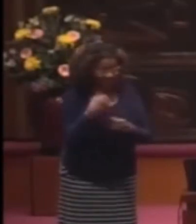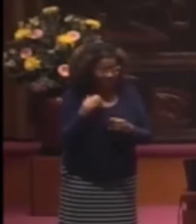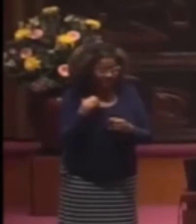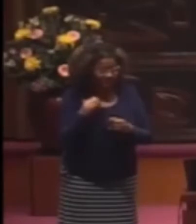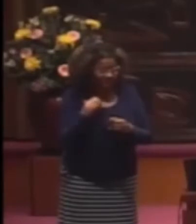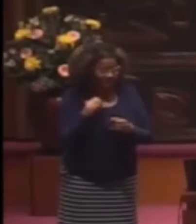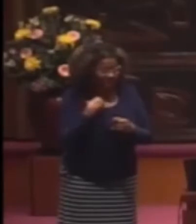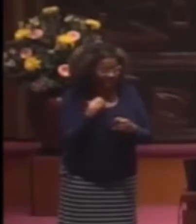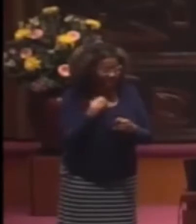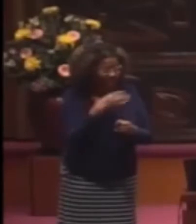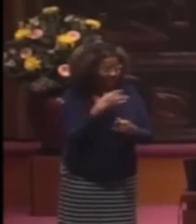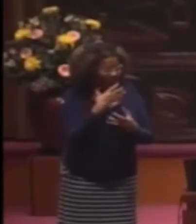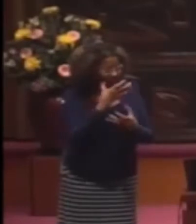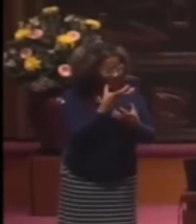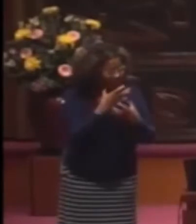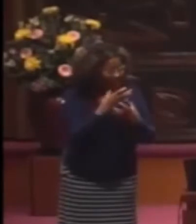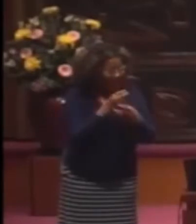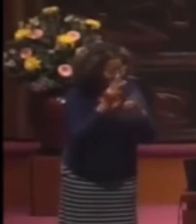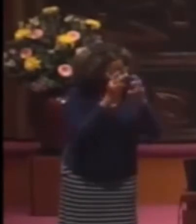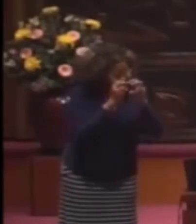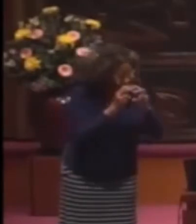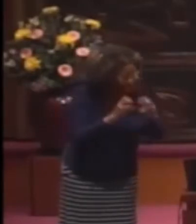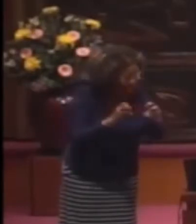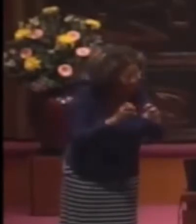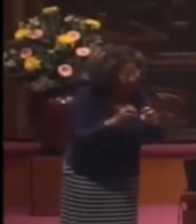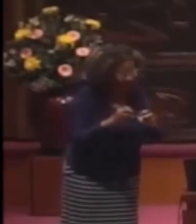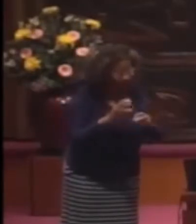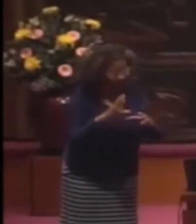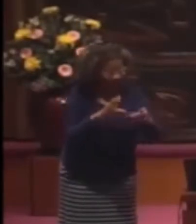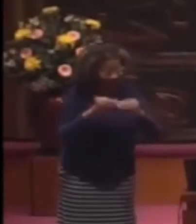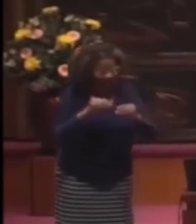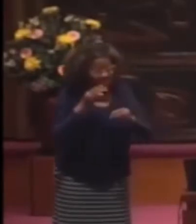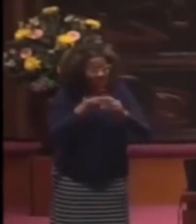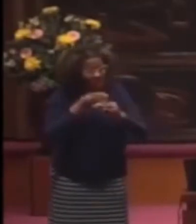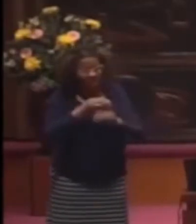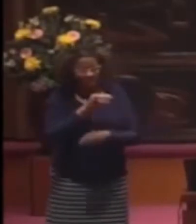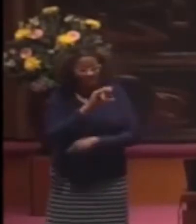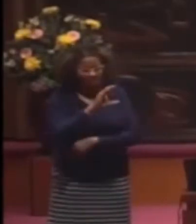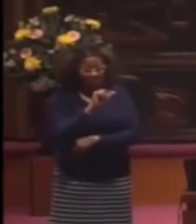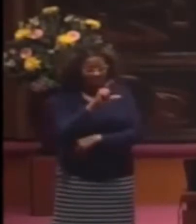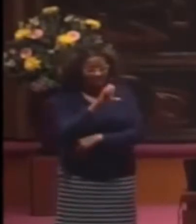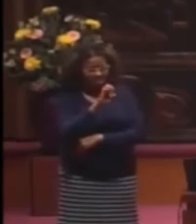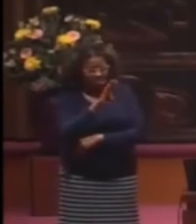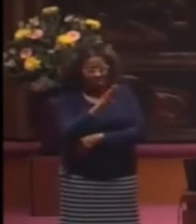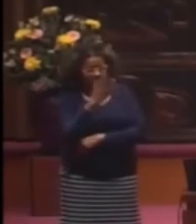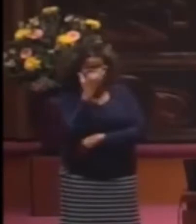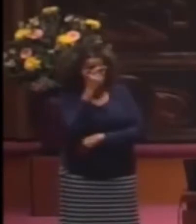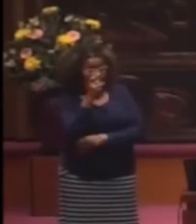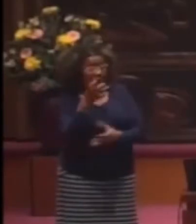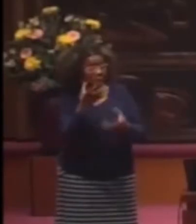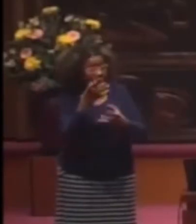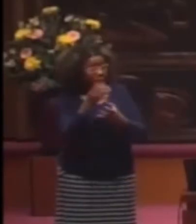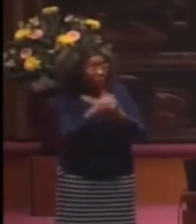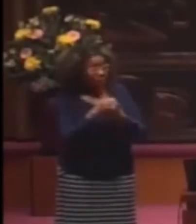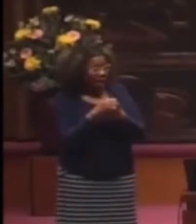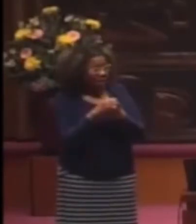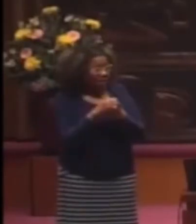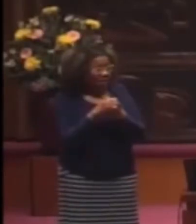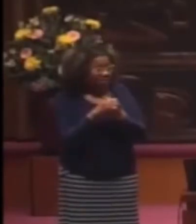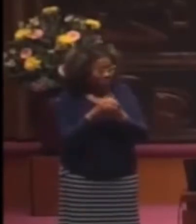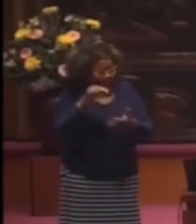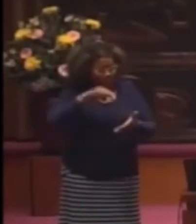explorer. He took on the name Kalev, Caleb, because he was willing to stand up and not give in to